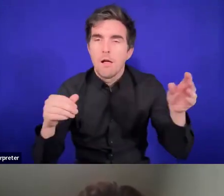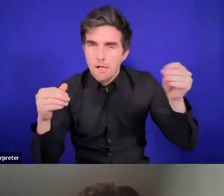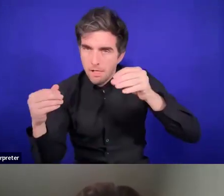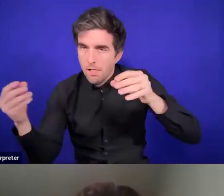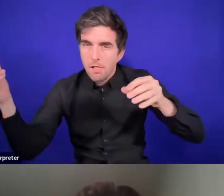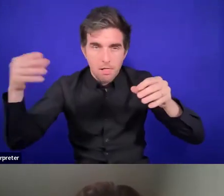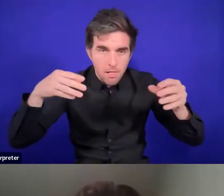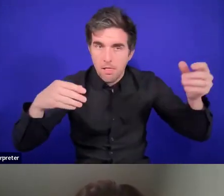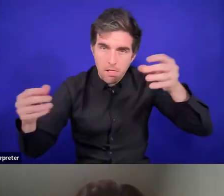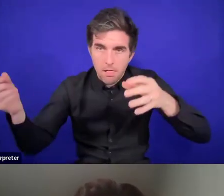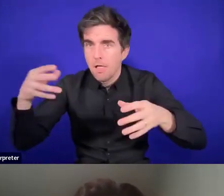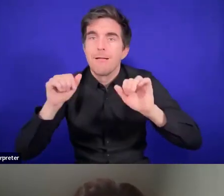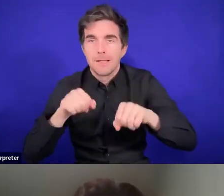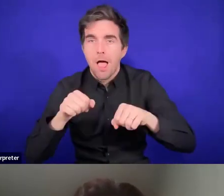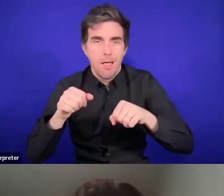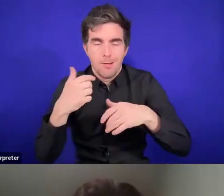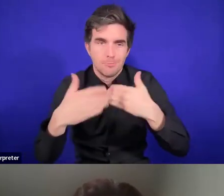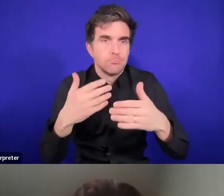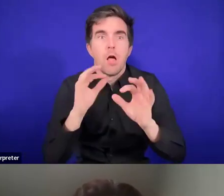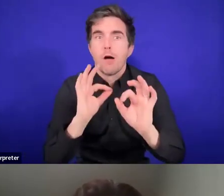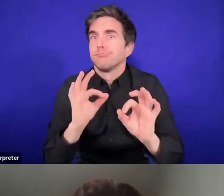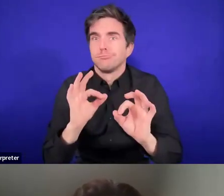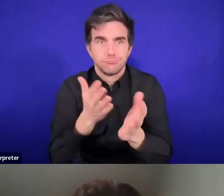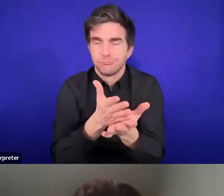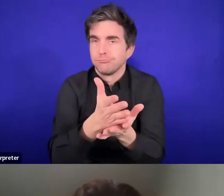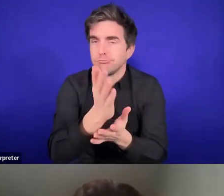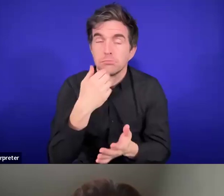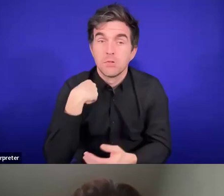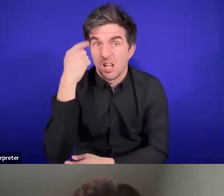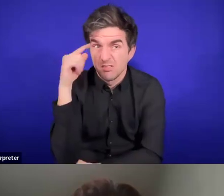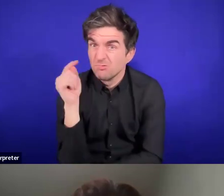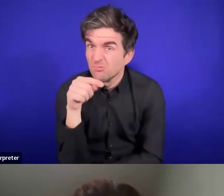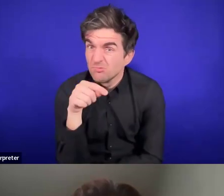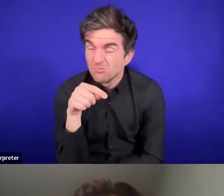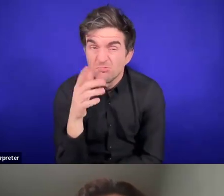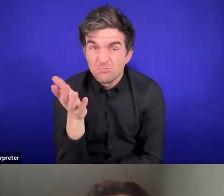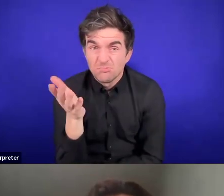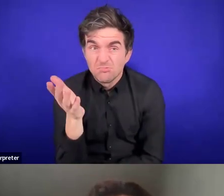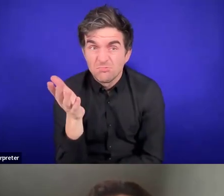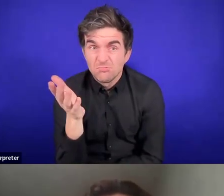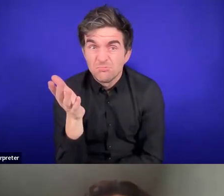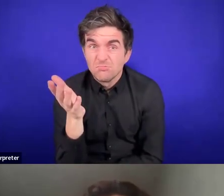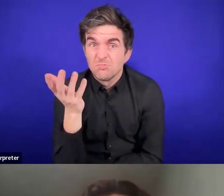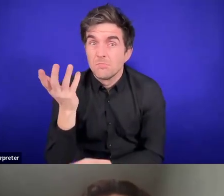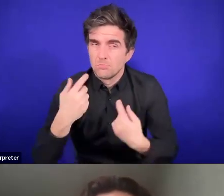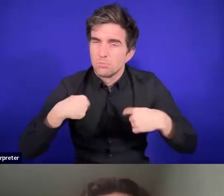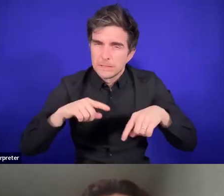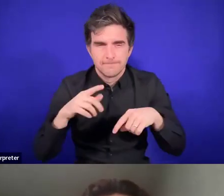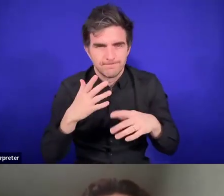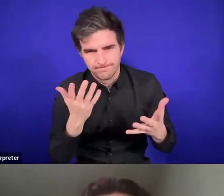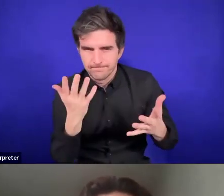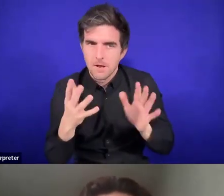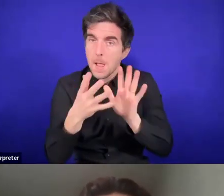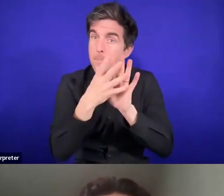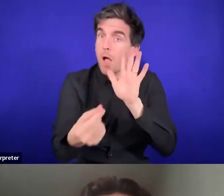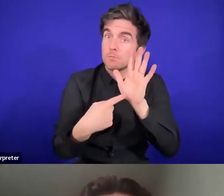that's what we want to do with the model that we are developing together with governments, to make sure that they coordinate well, they are well complemented